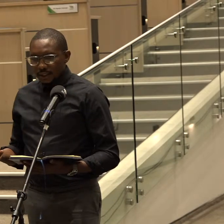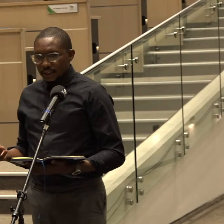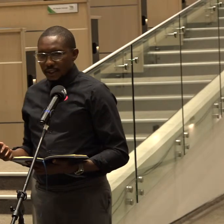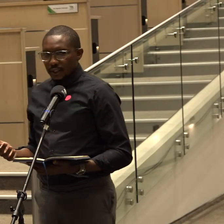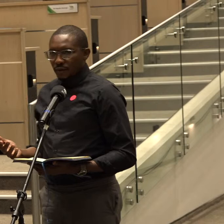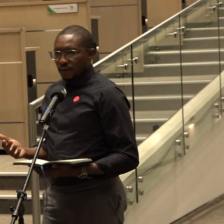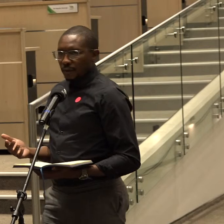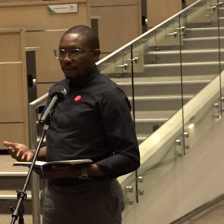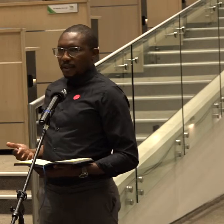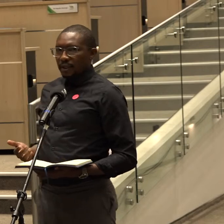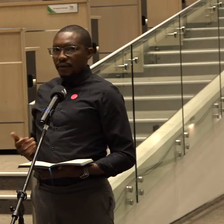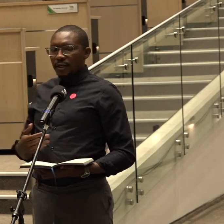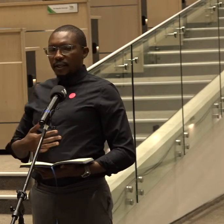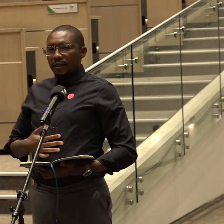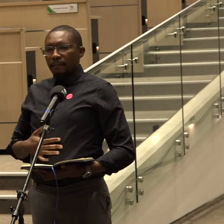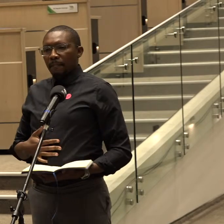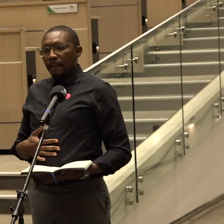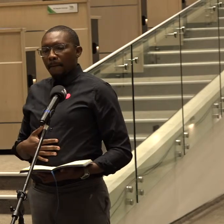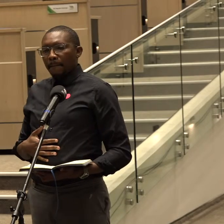applications